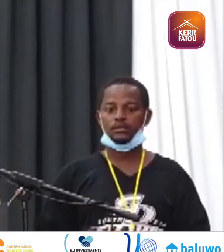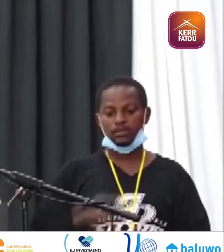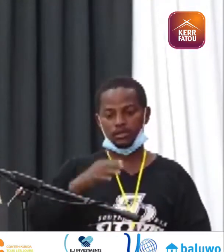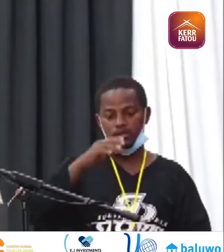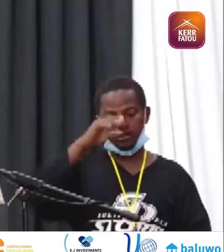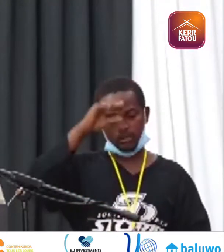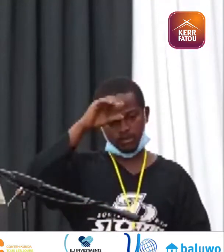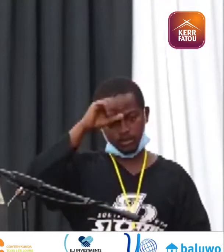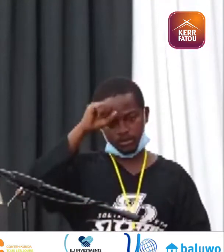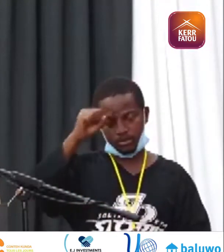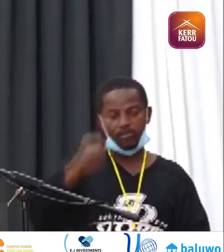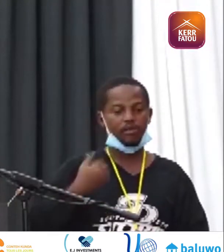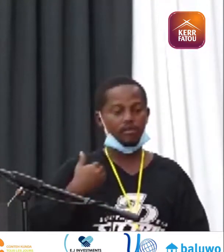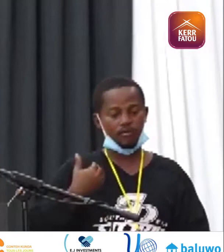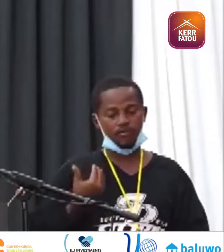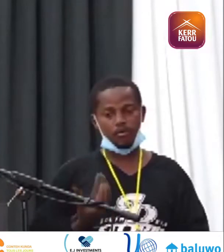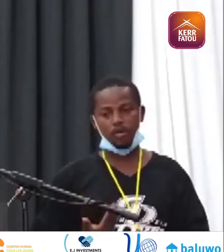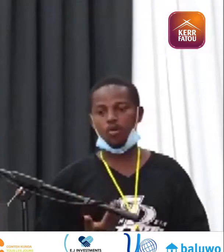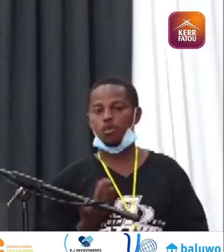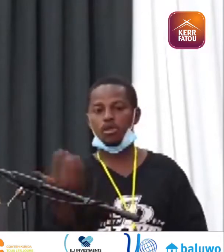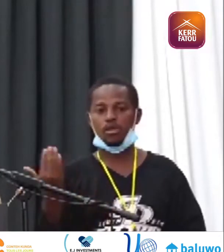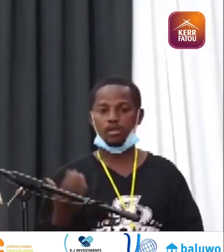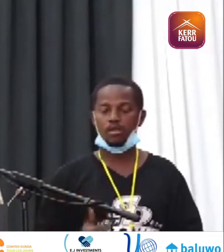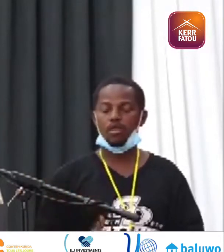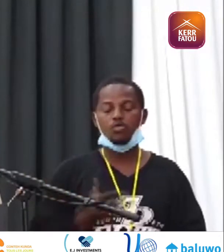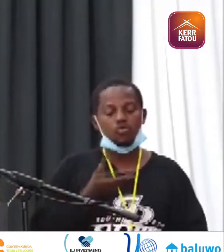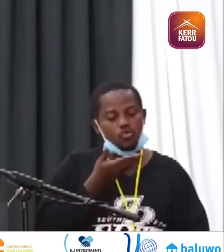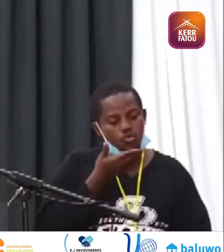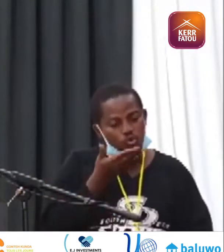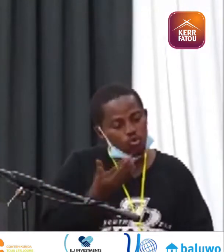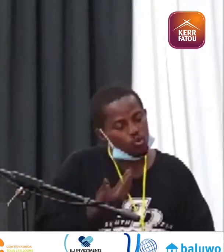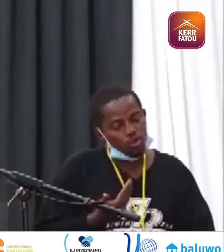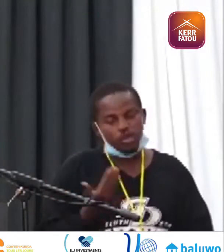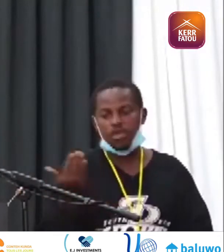President of the Female Wing, the Youth Wing,